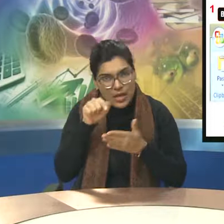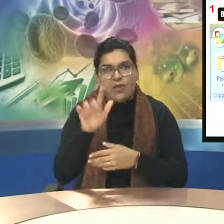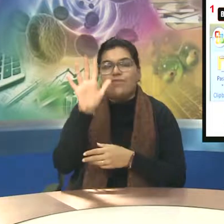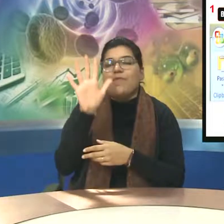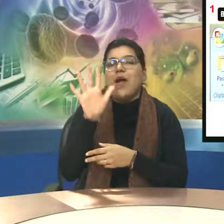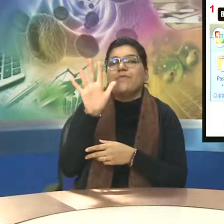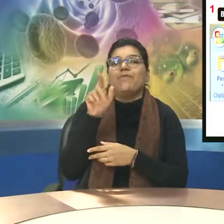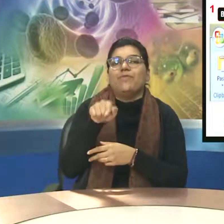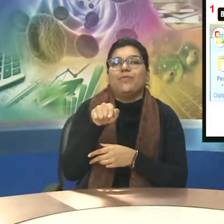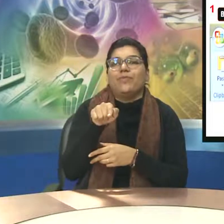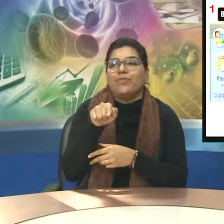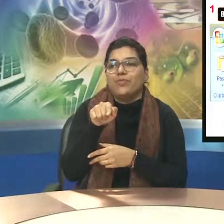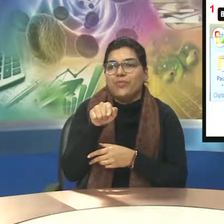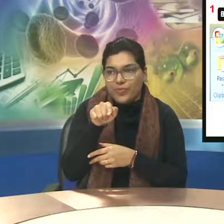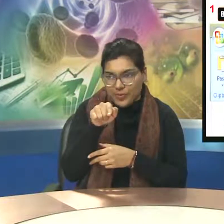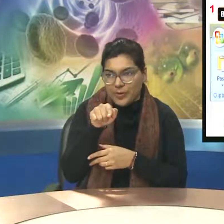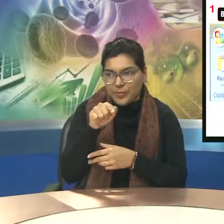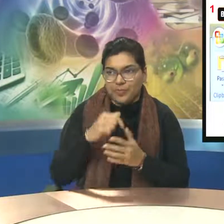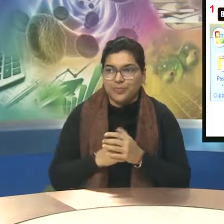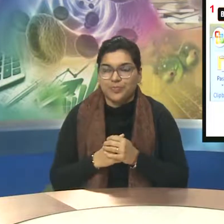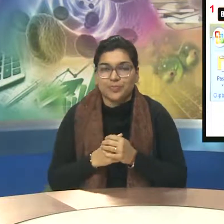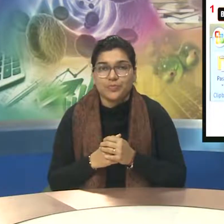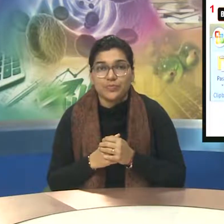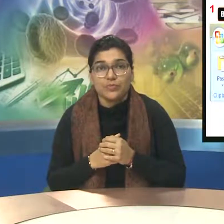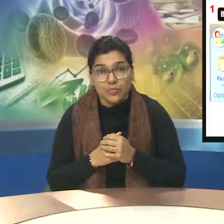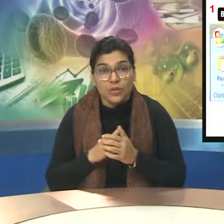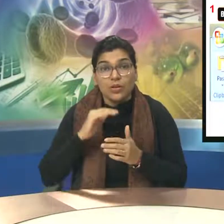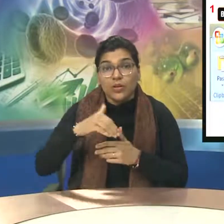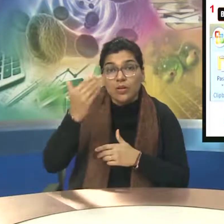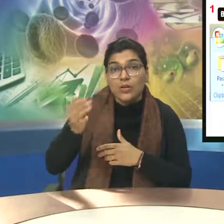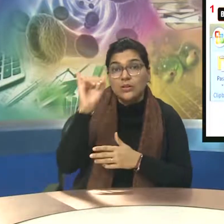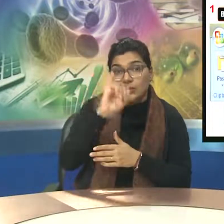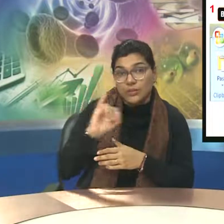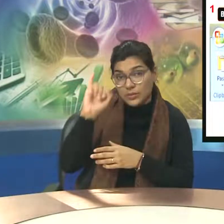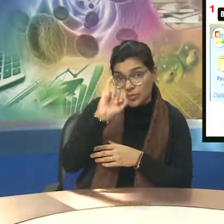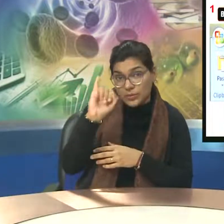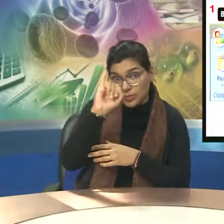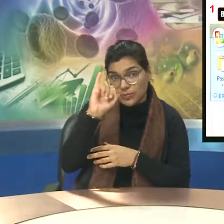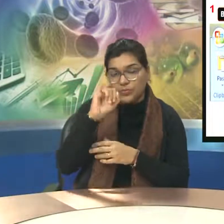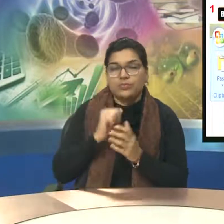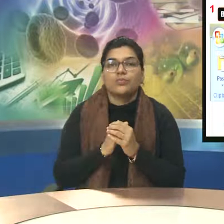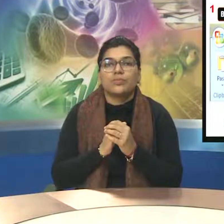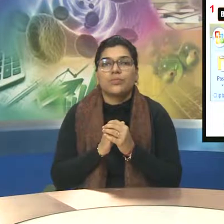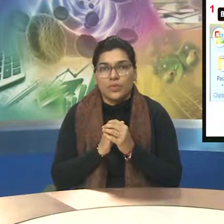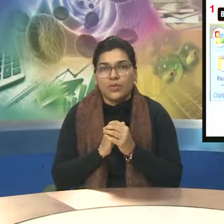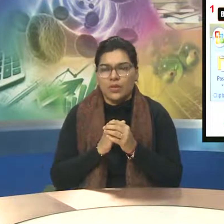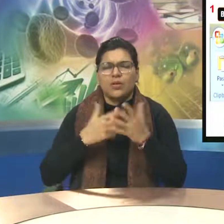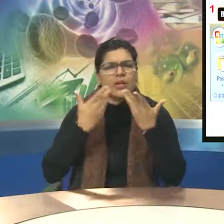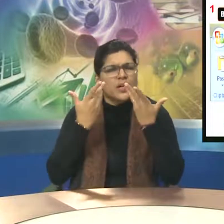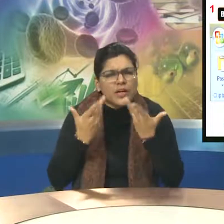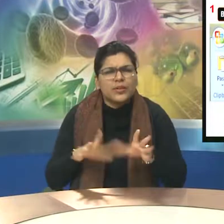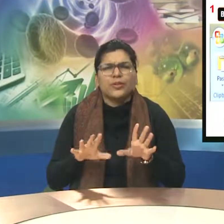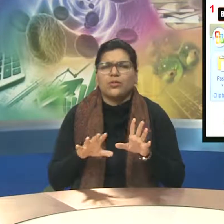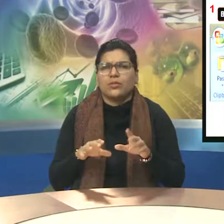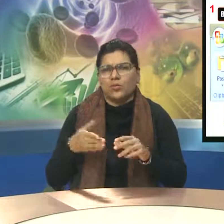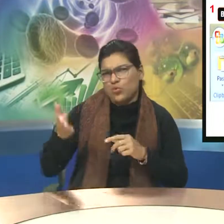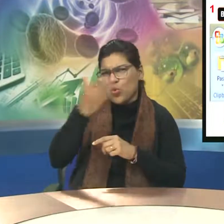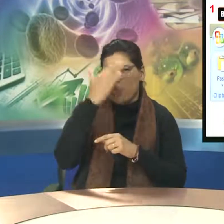been called out? It should be strike through method.